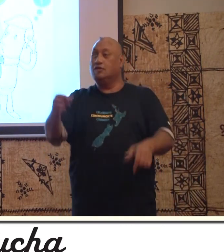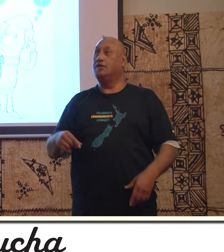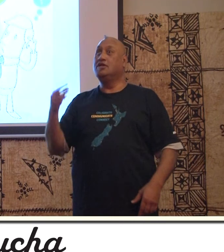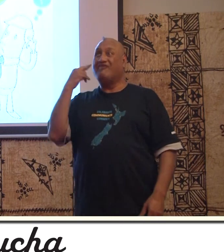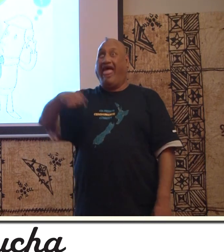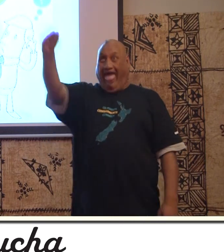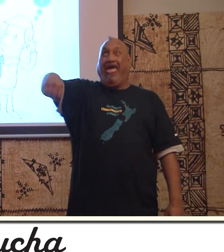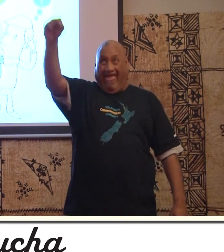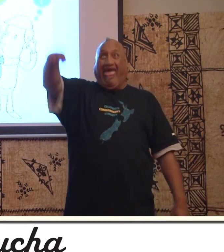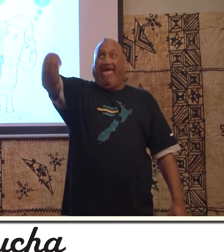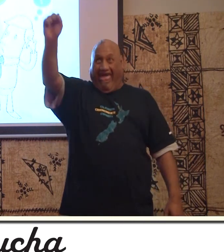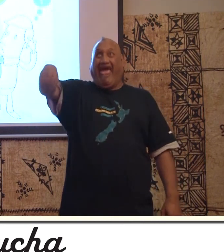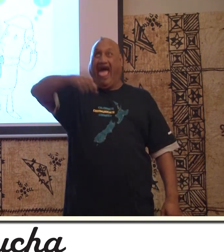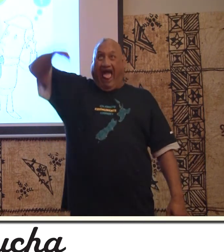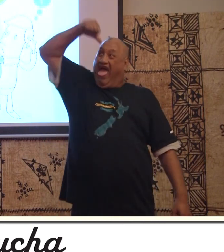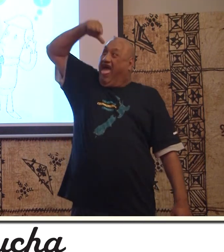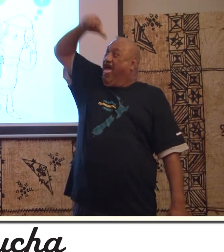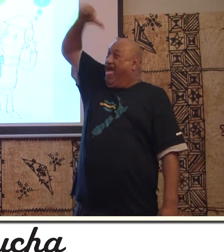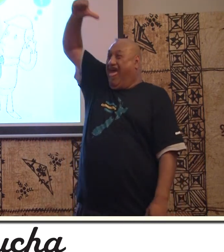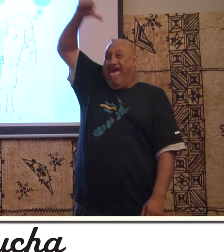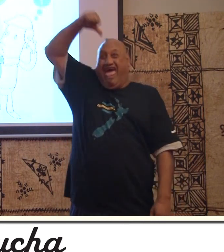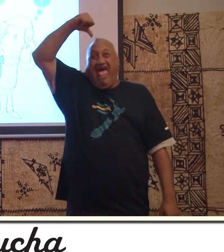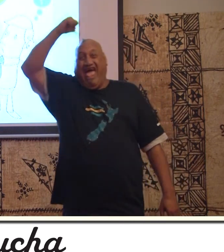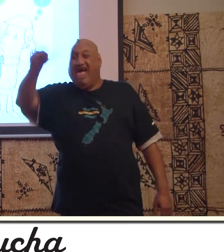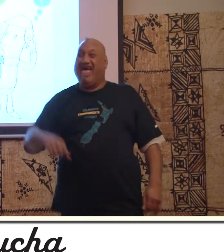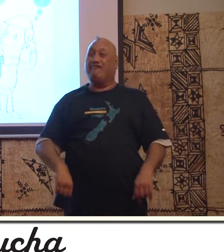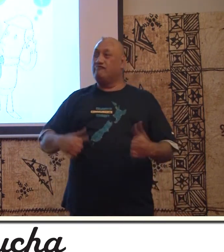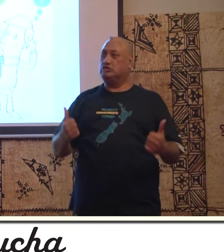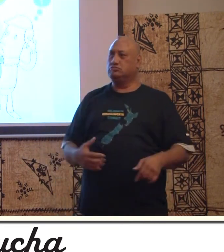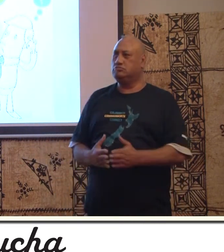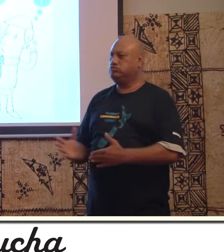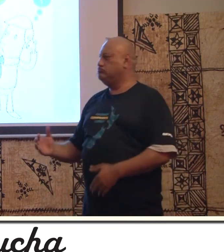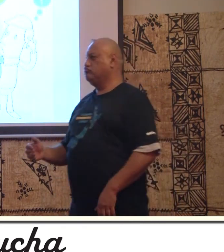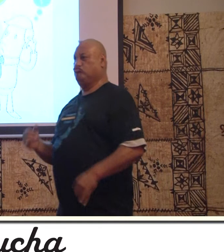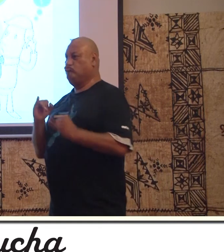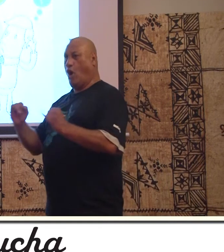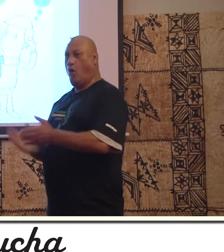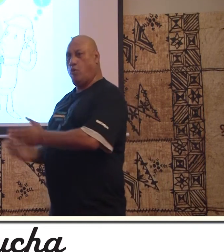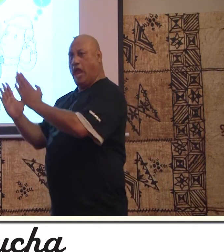So if there's a meeting with hearing people,